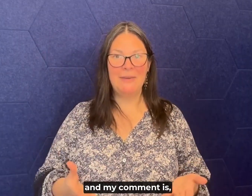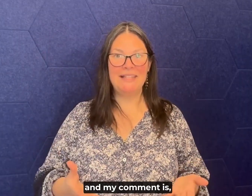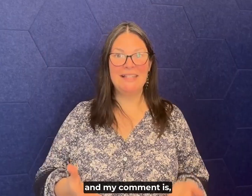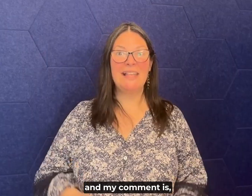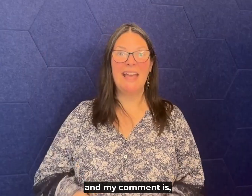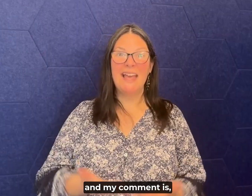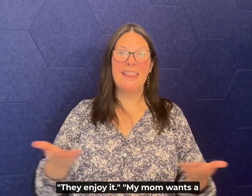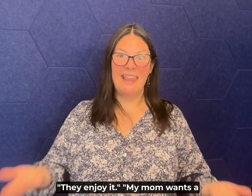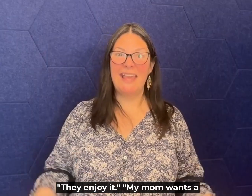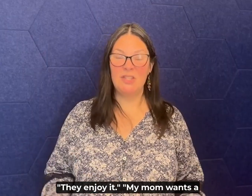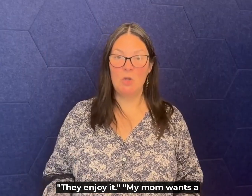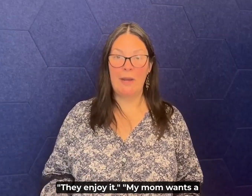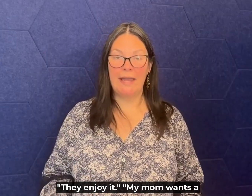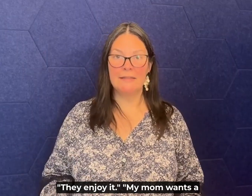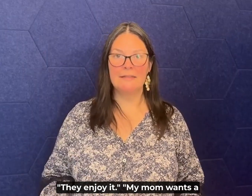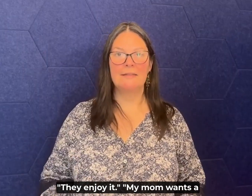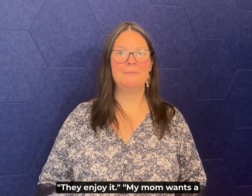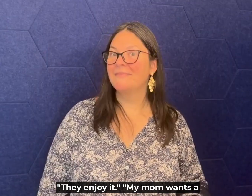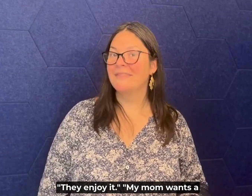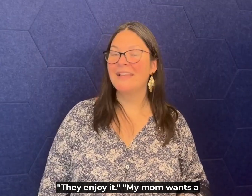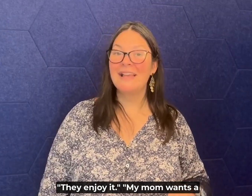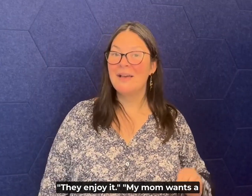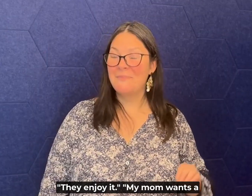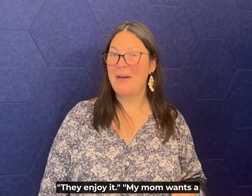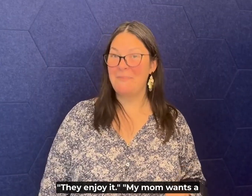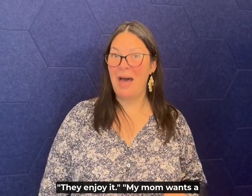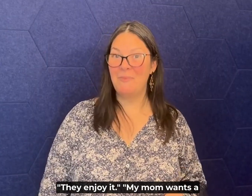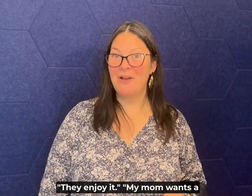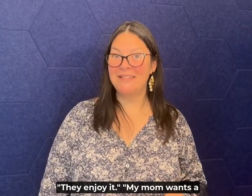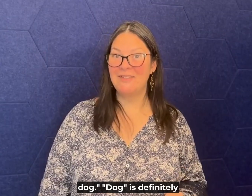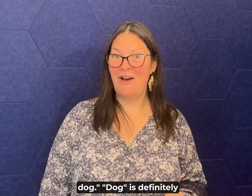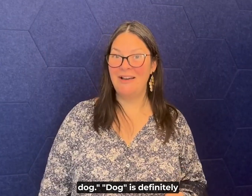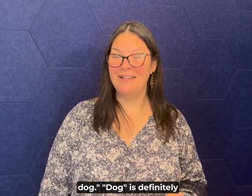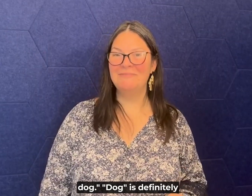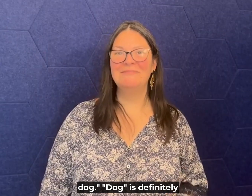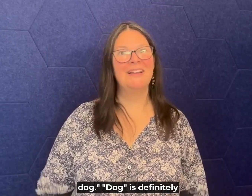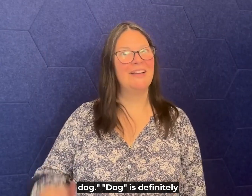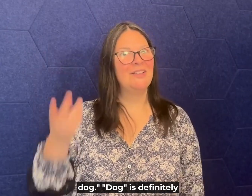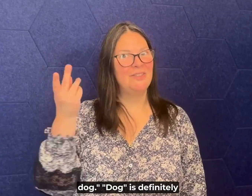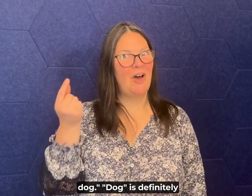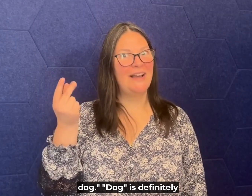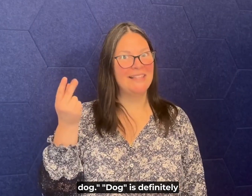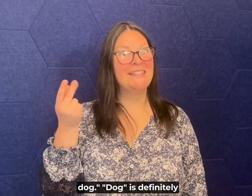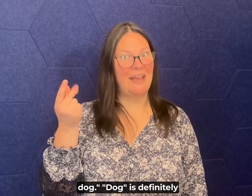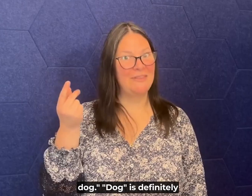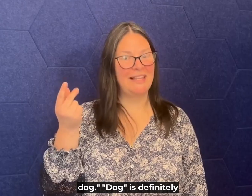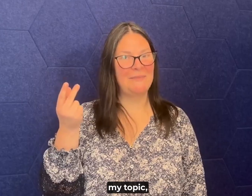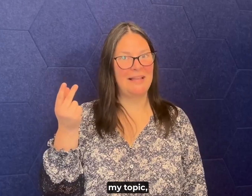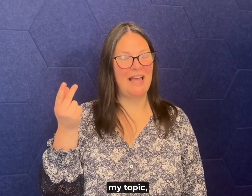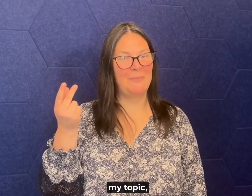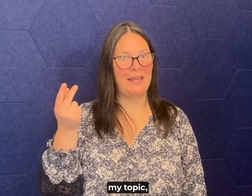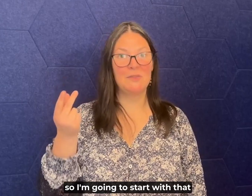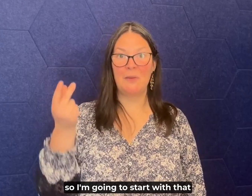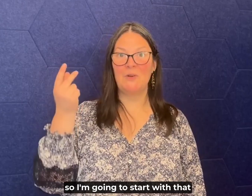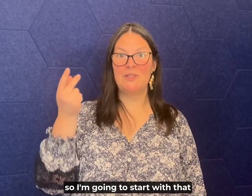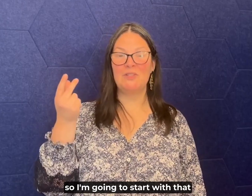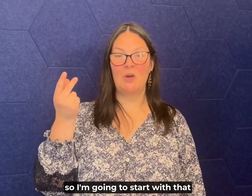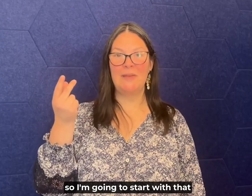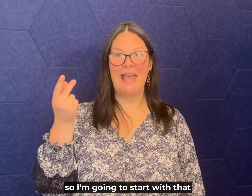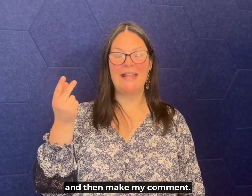is they enjoy it. My mom wants a dog. Dog is definitely my topic, so I'm going to start with that and